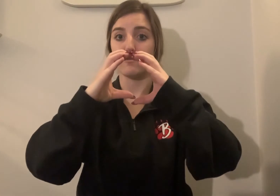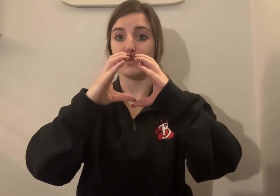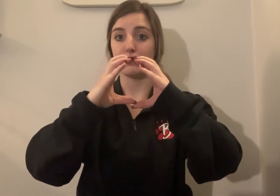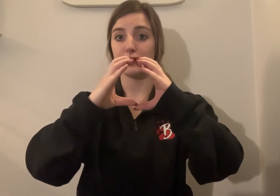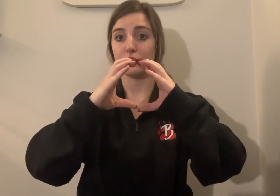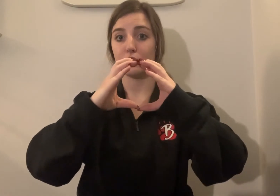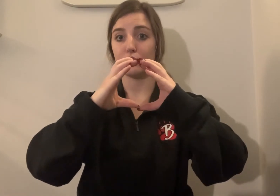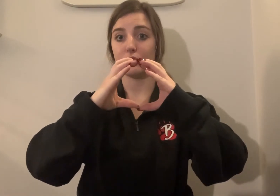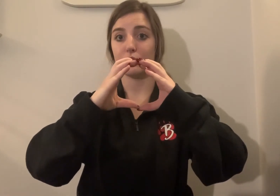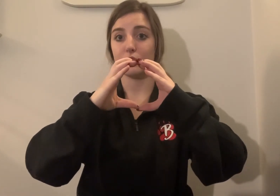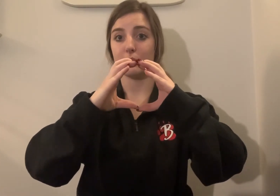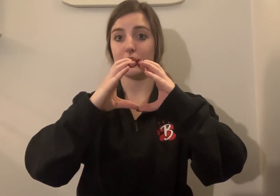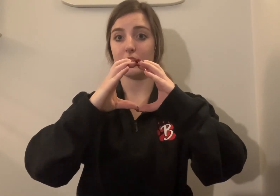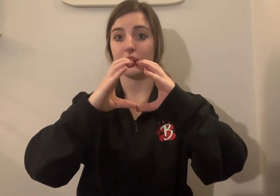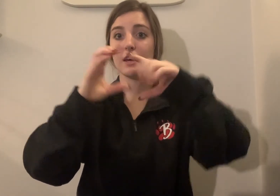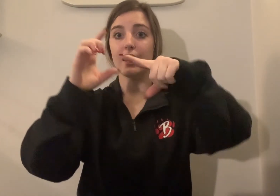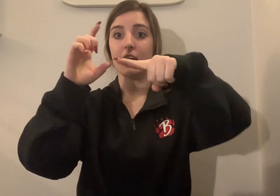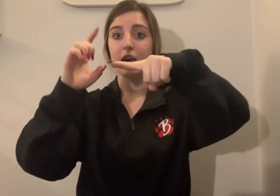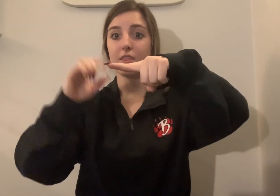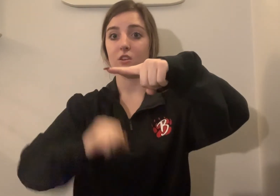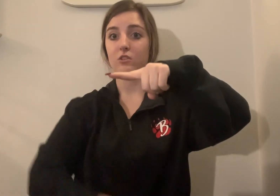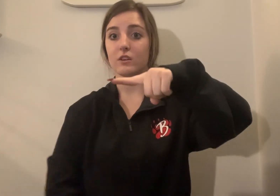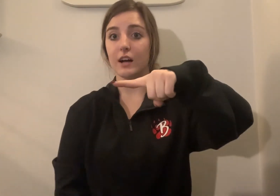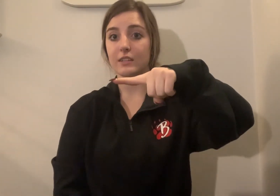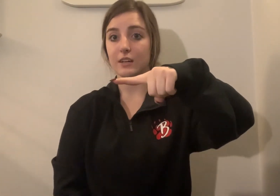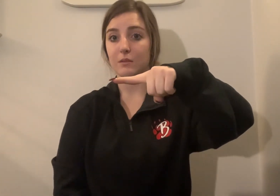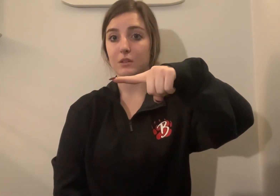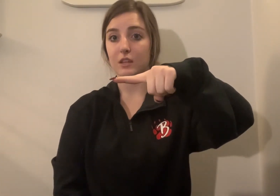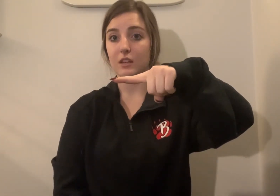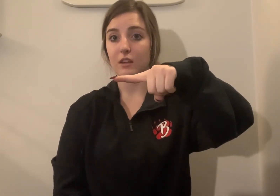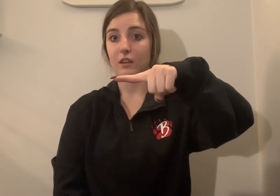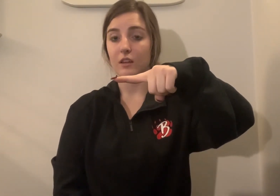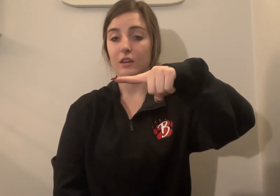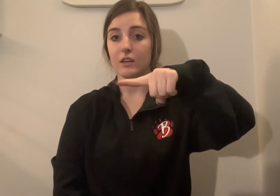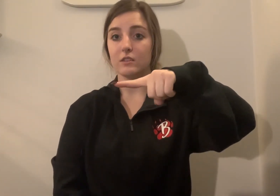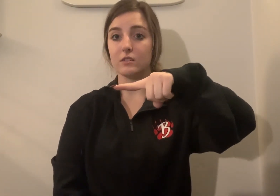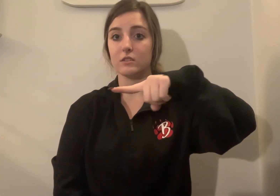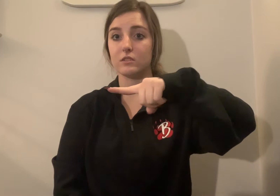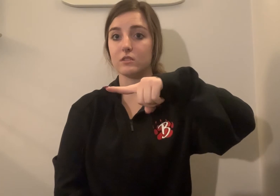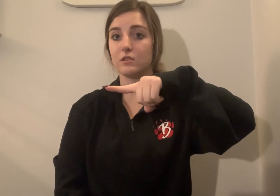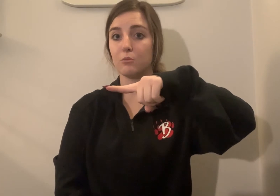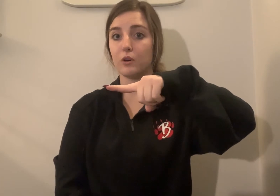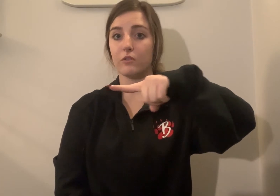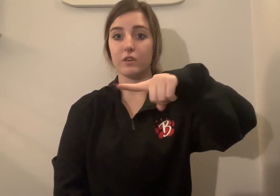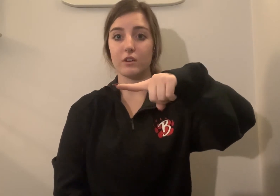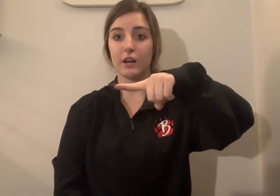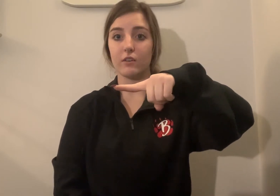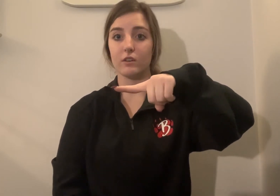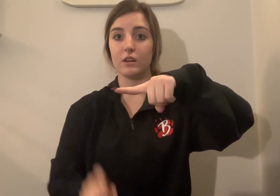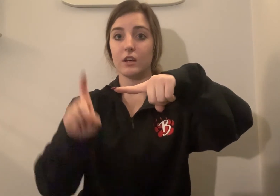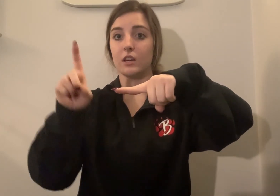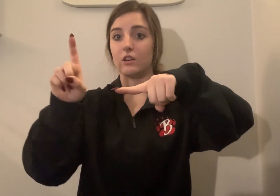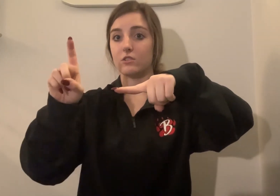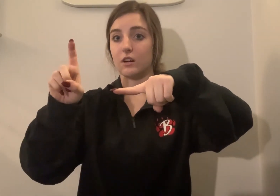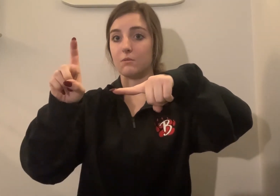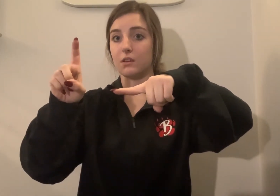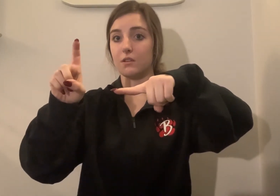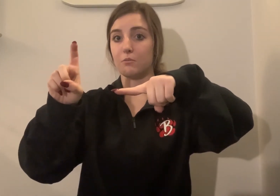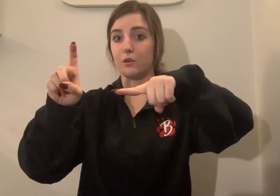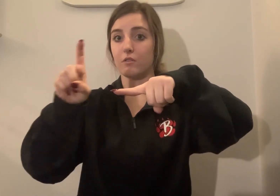the circle of the ornament. And then your non-dominant is pointer finger out. Your dominant pointer